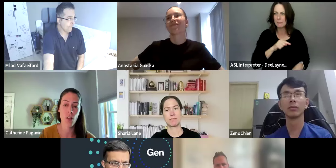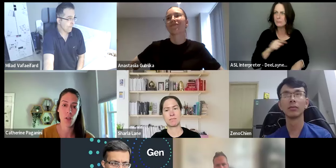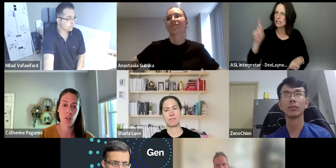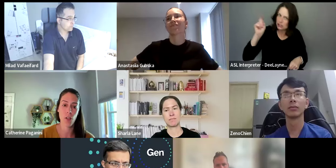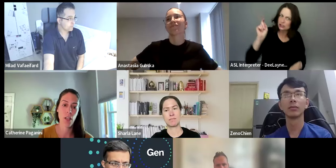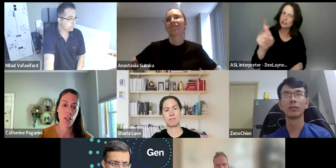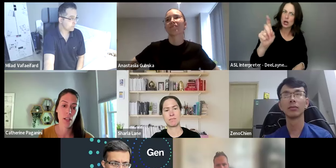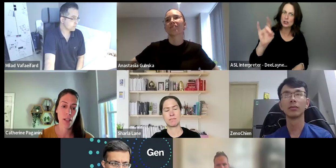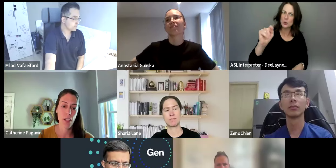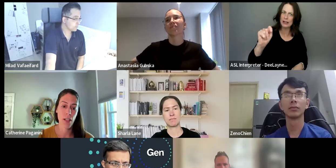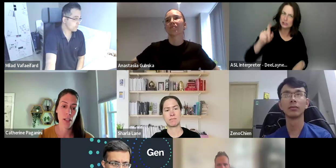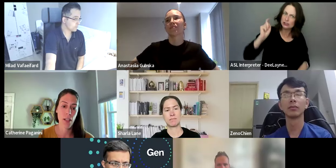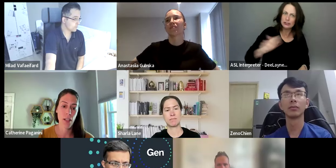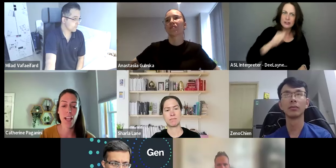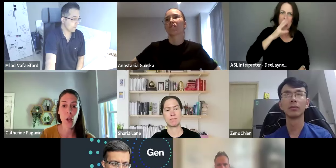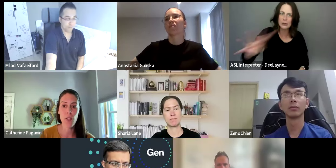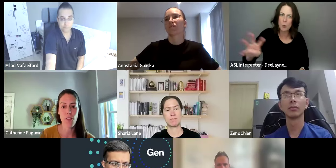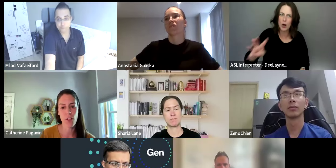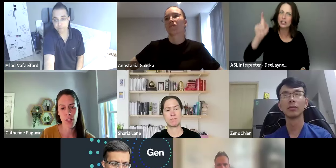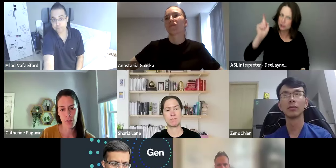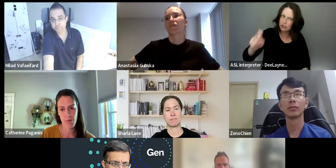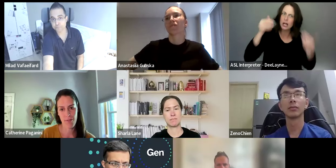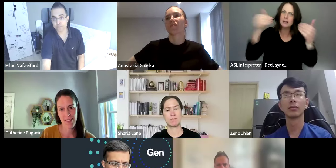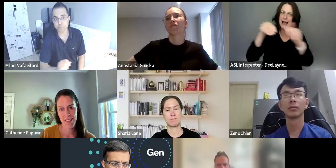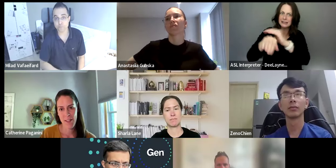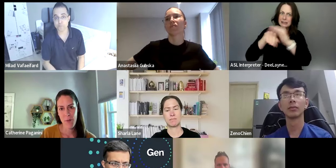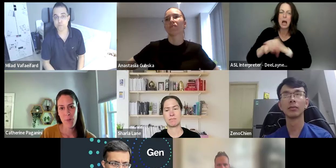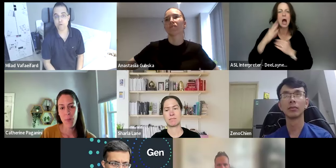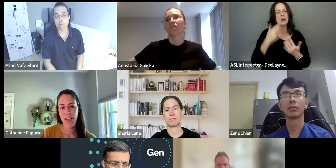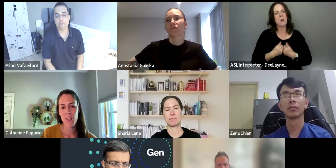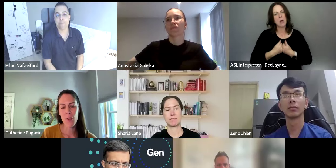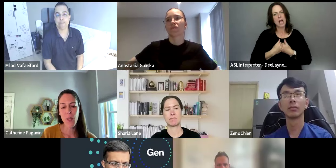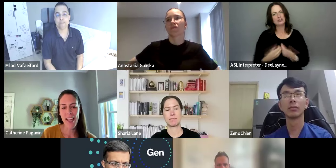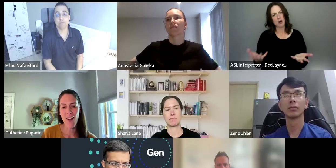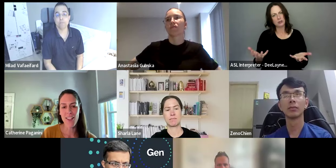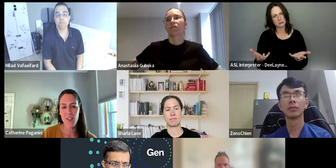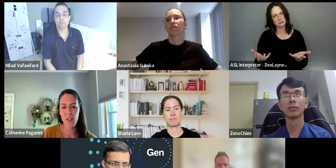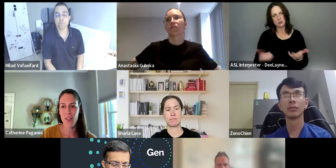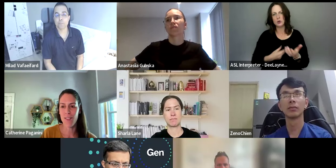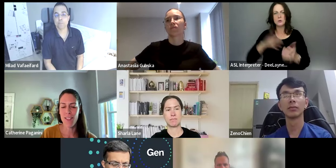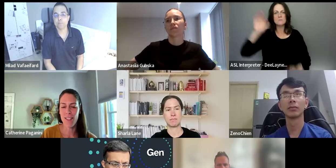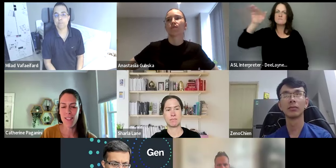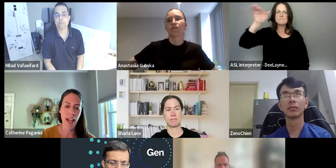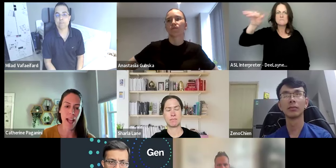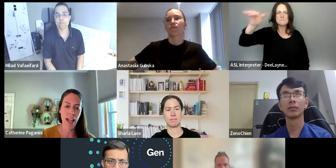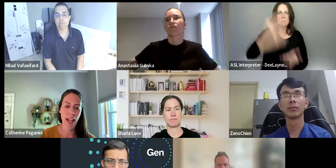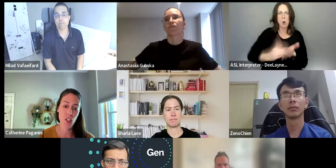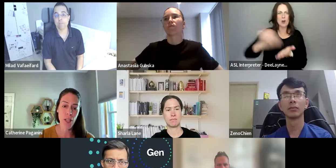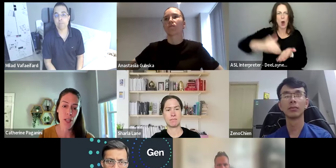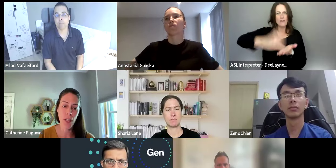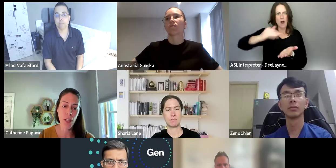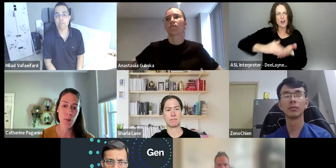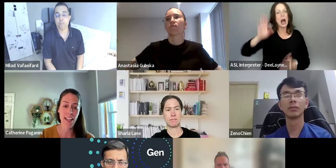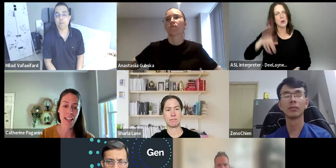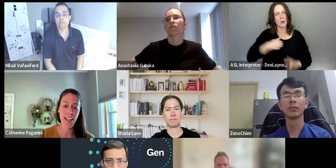this. They should not ignore you. And again, I know it's very draining, but you cannot just sit back